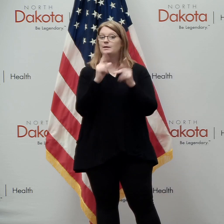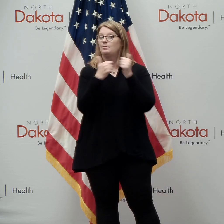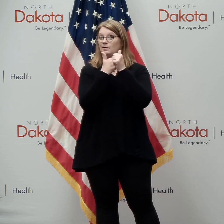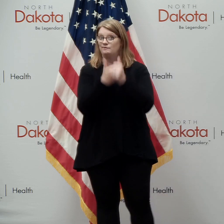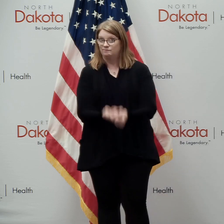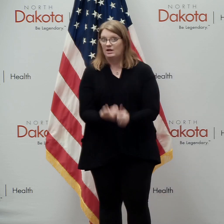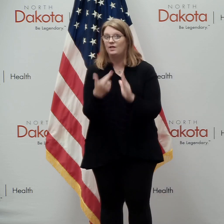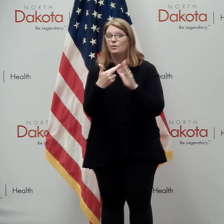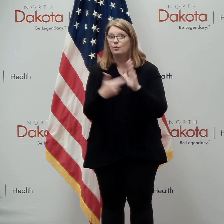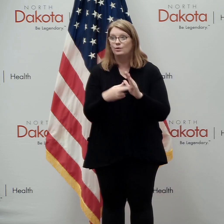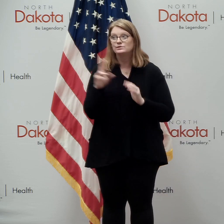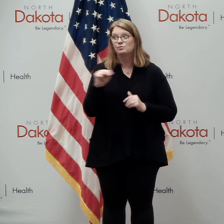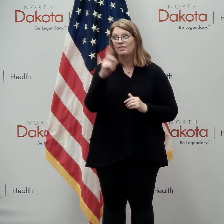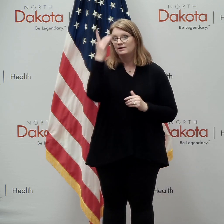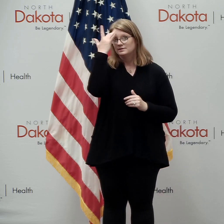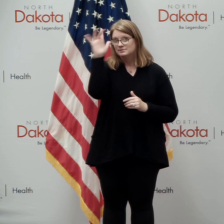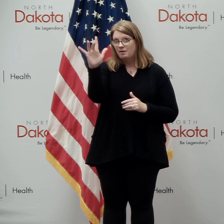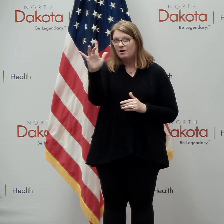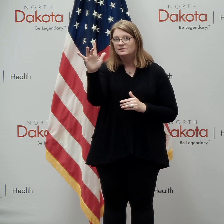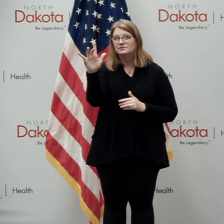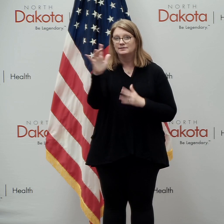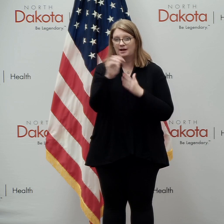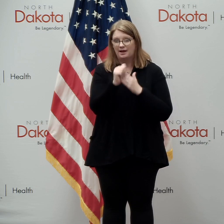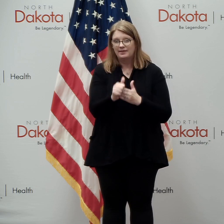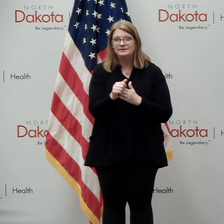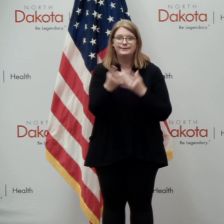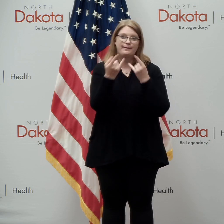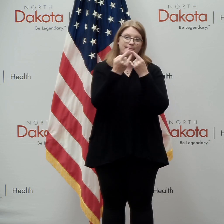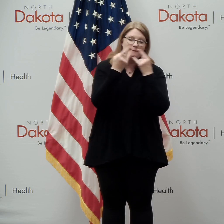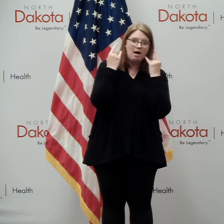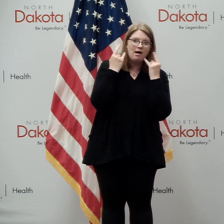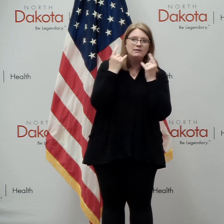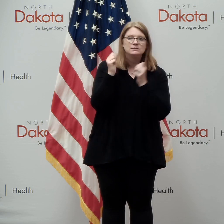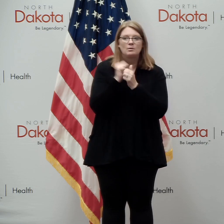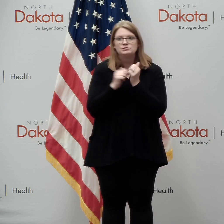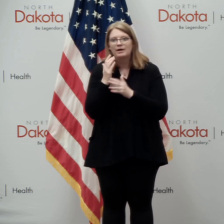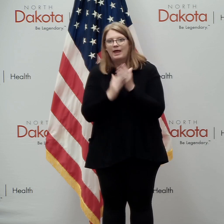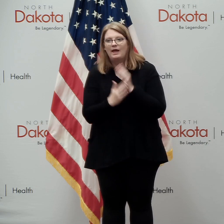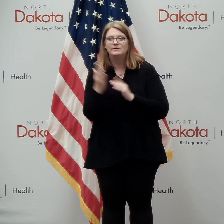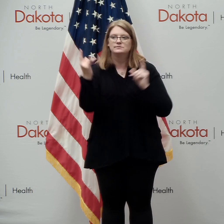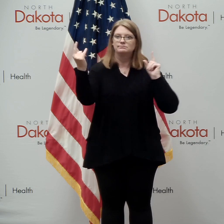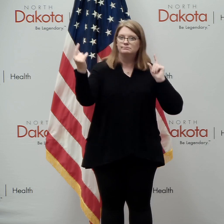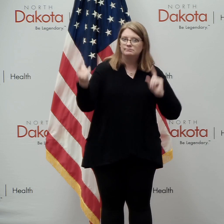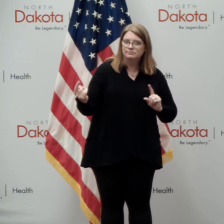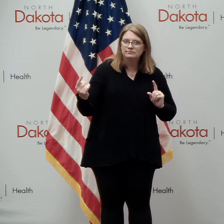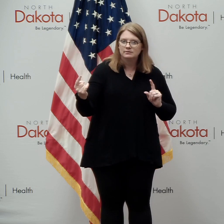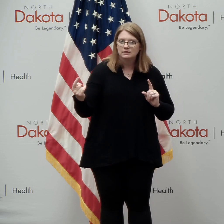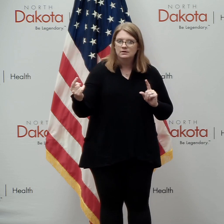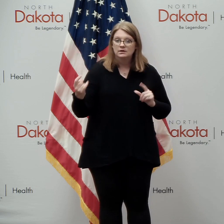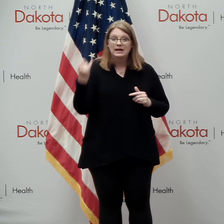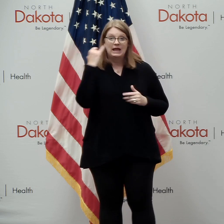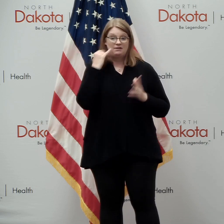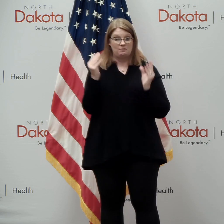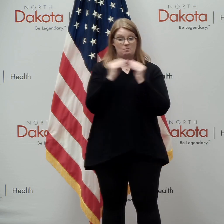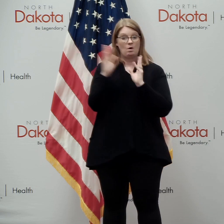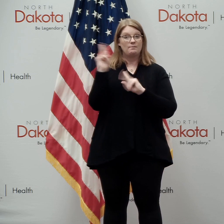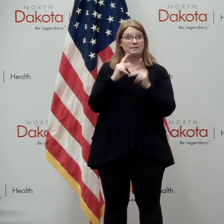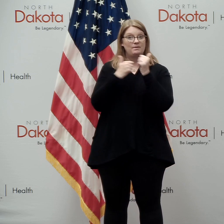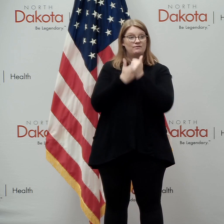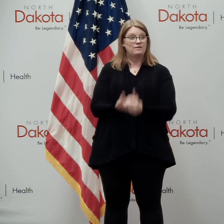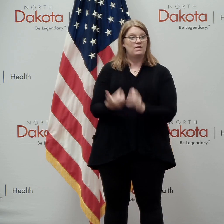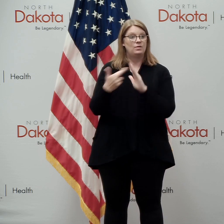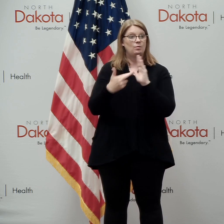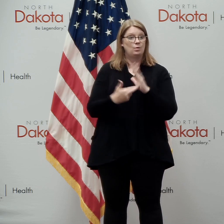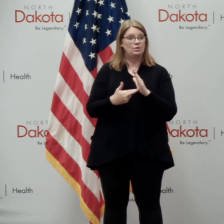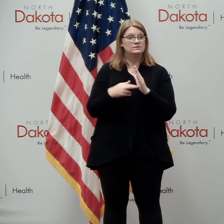guidelines. I mean, distancing and keeping to smaller groups and wearing masks. If we have higher compliance, as soon as the state has higher compliance, then the rate of transmission goes